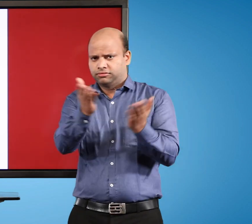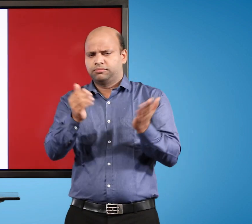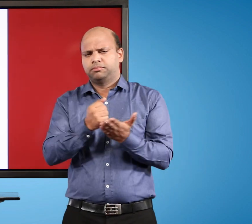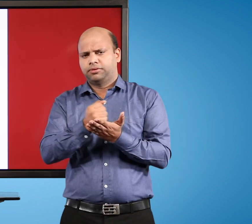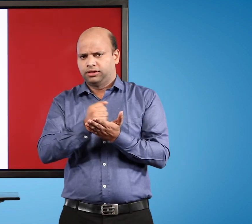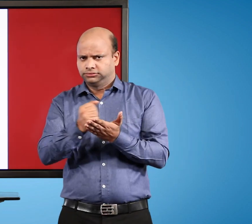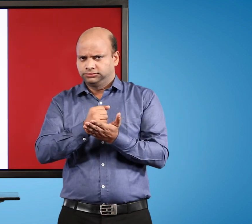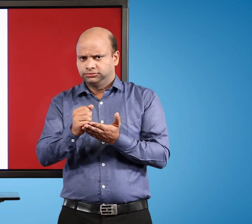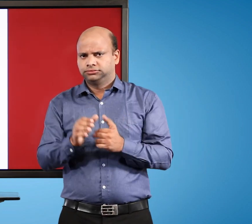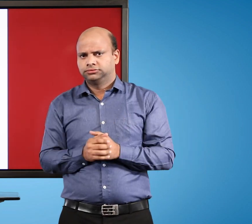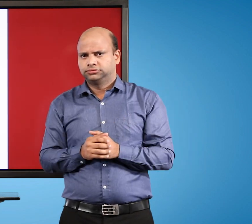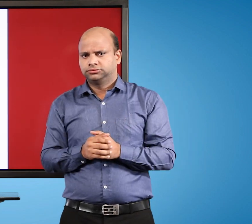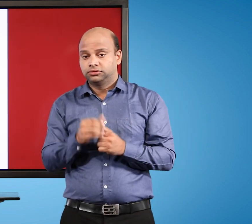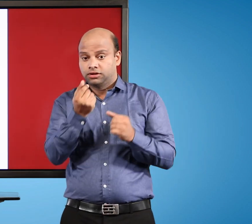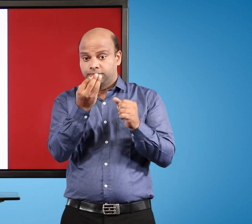Try these.